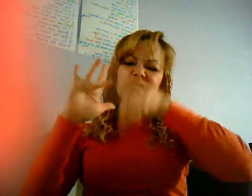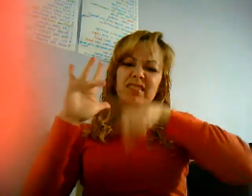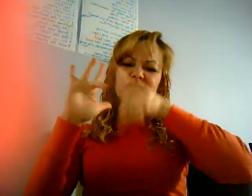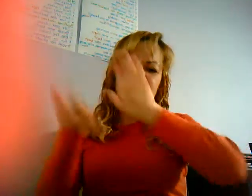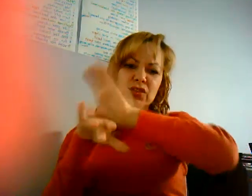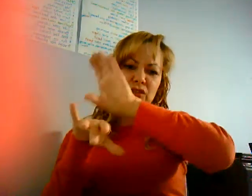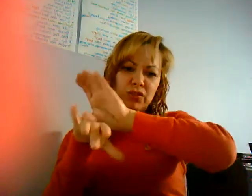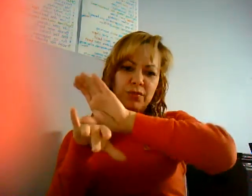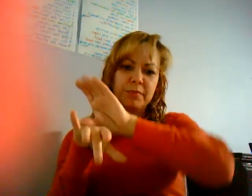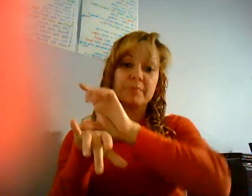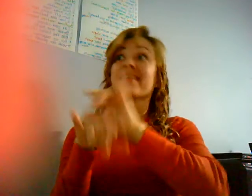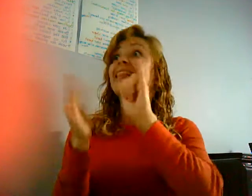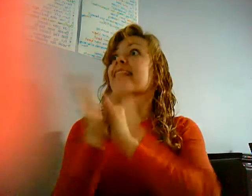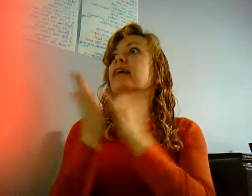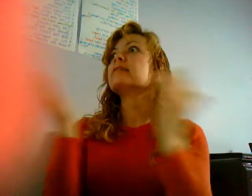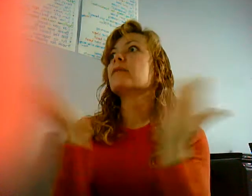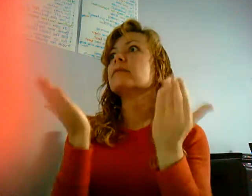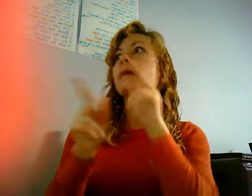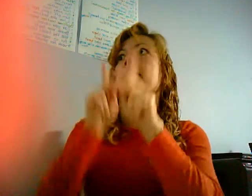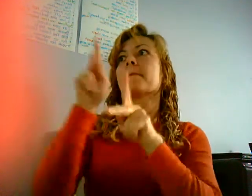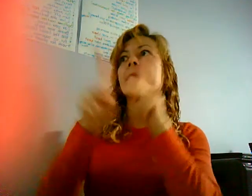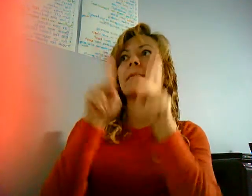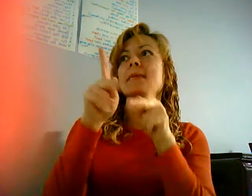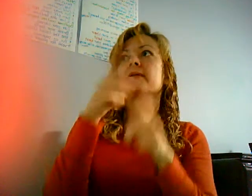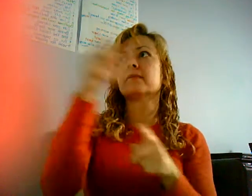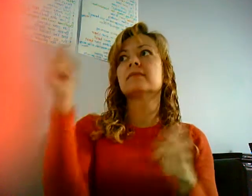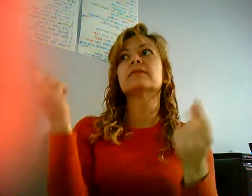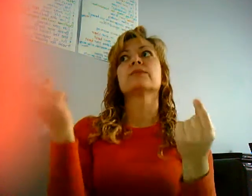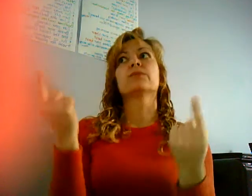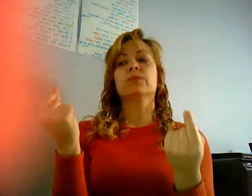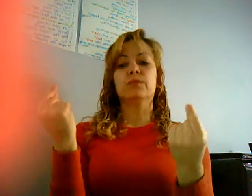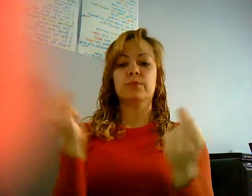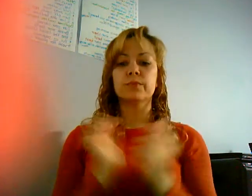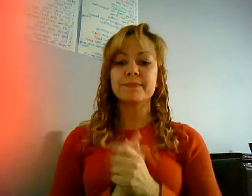We should not quit meeting in church, and that's what some people are doing.